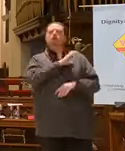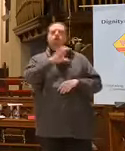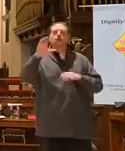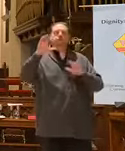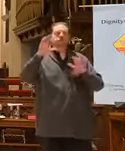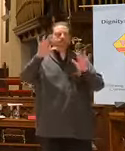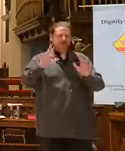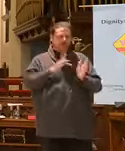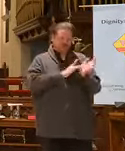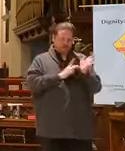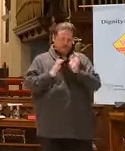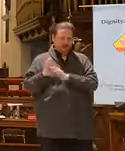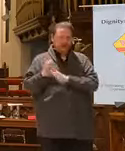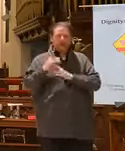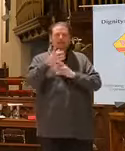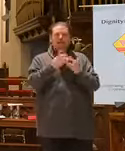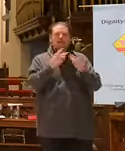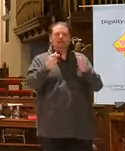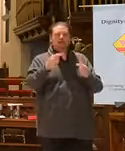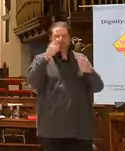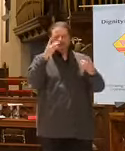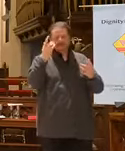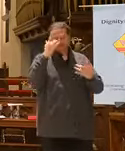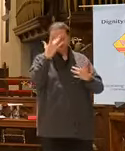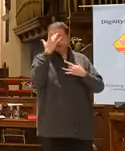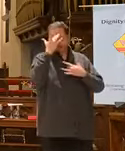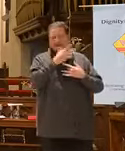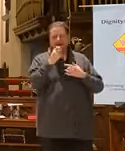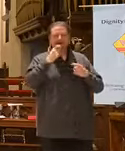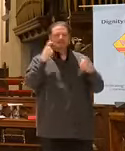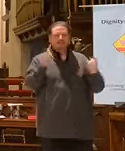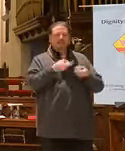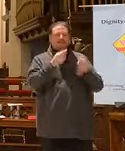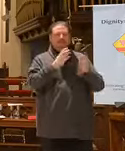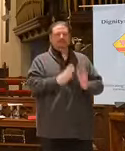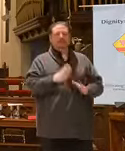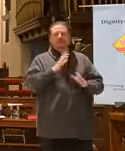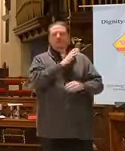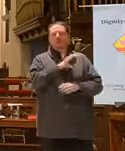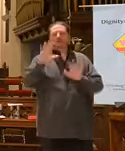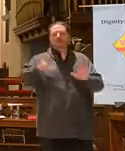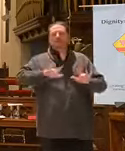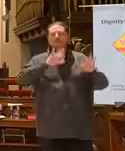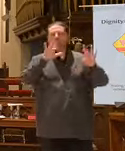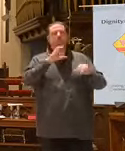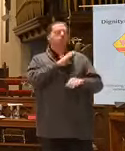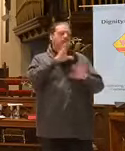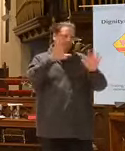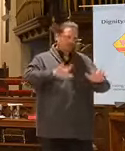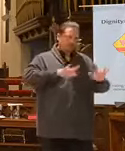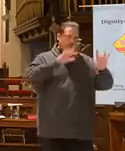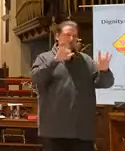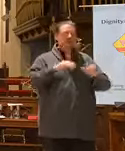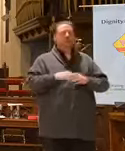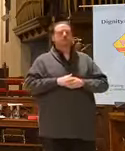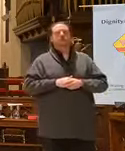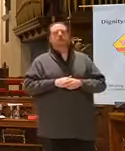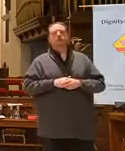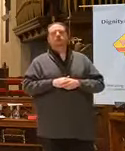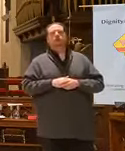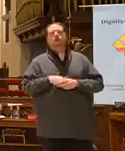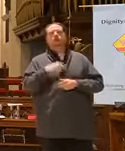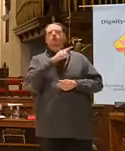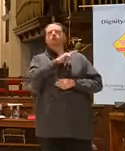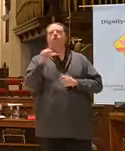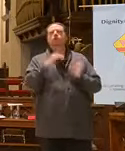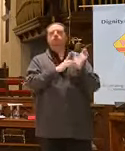Jesus, you heal the sick and the sinner. Christ, have mercy. Christ, have mercy.